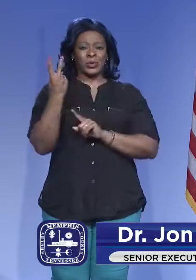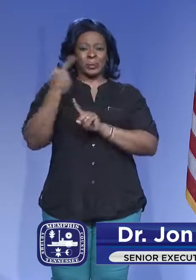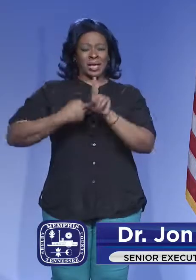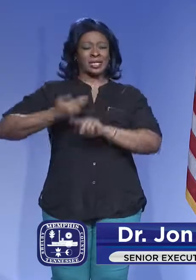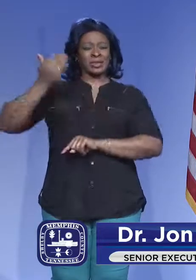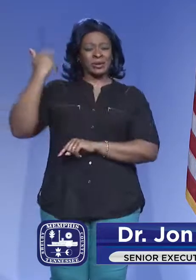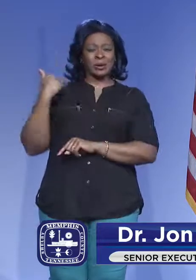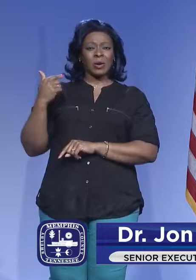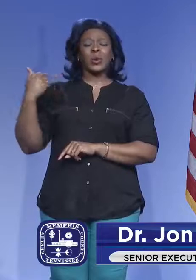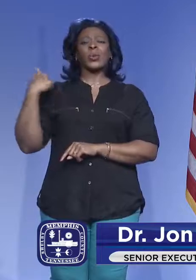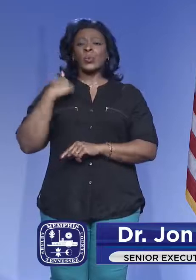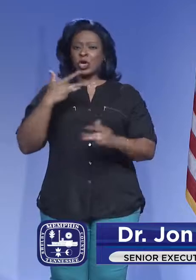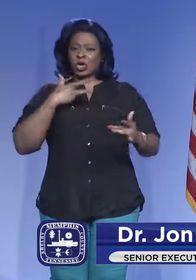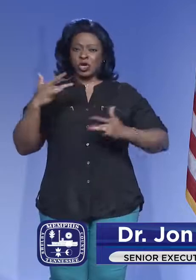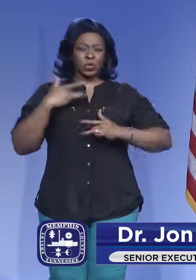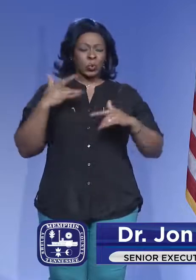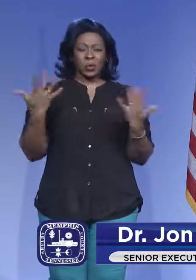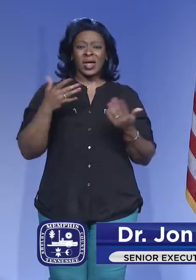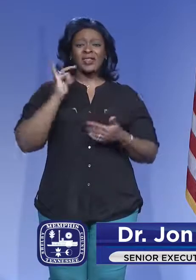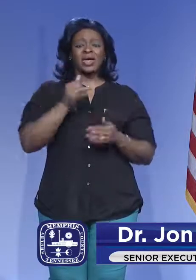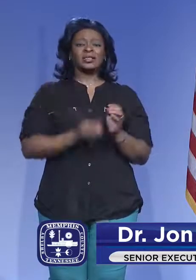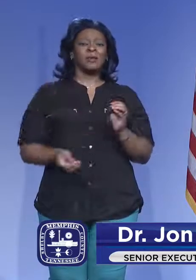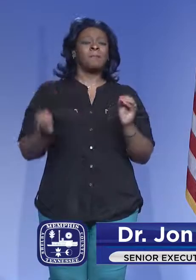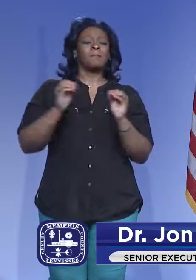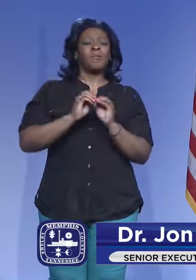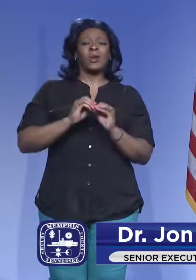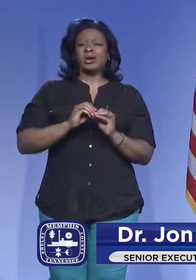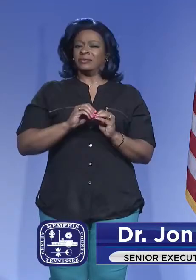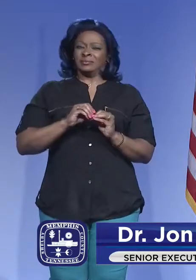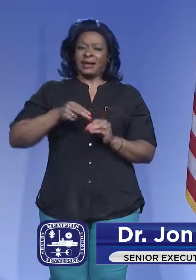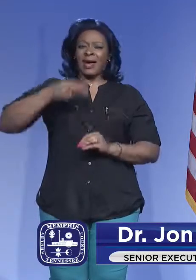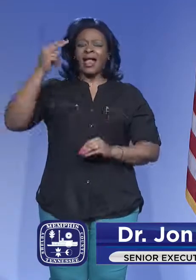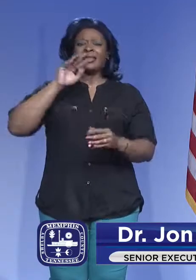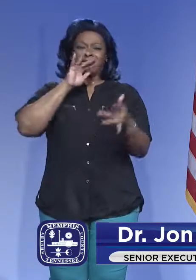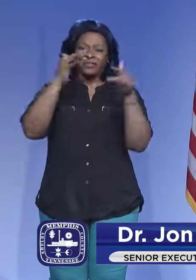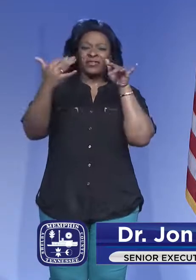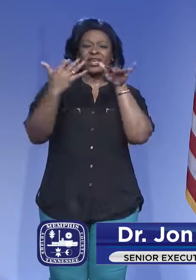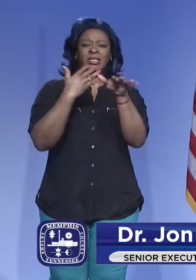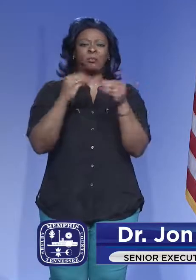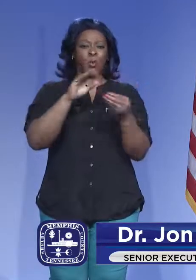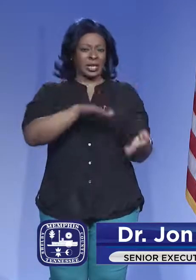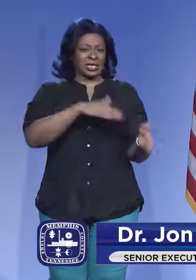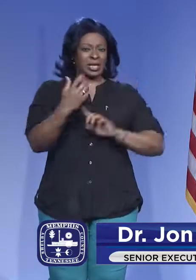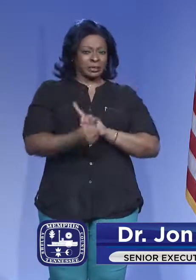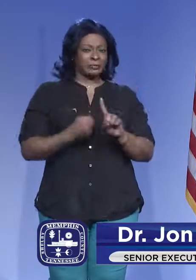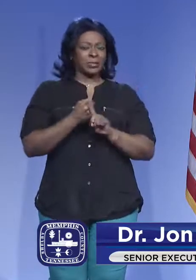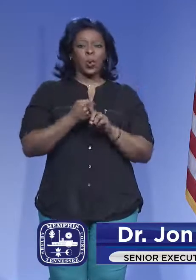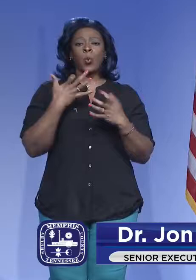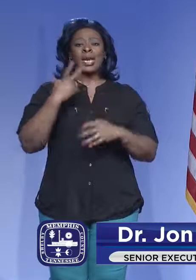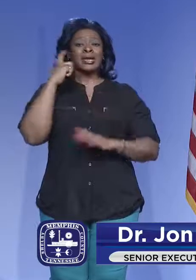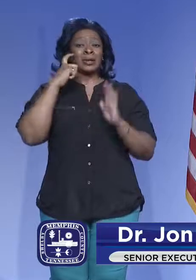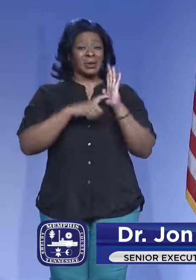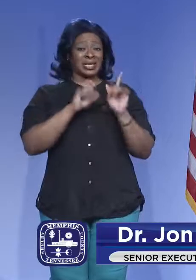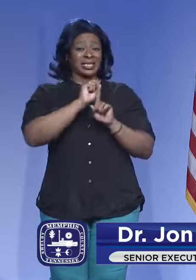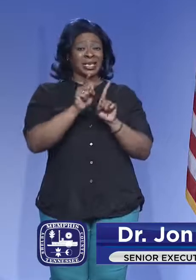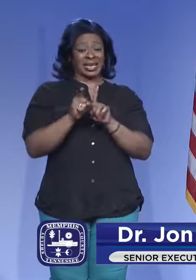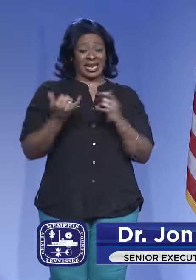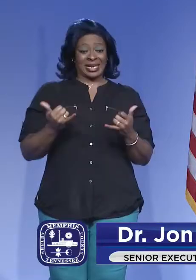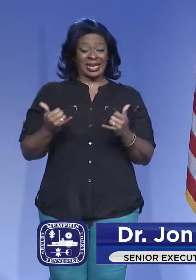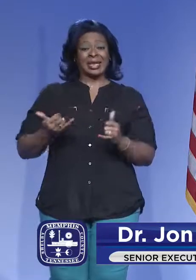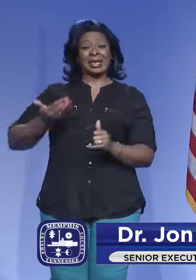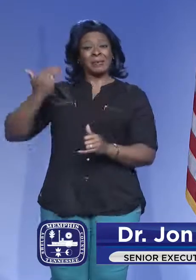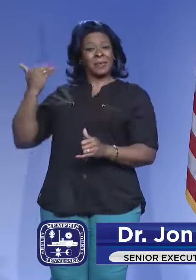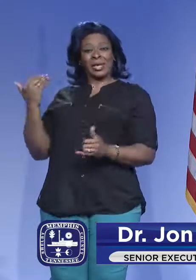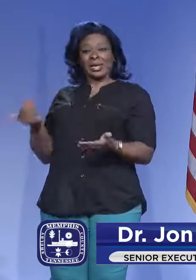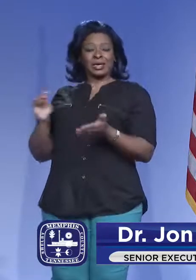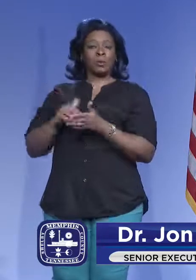ago. We were concerned that these were more infectious, that they were more deadly, and we didn't want to see a situation like we're seeing now in India.